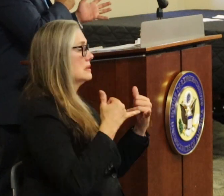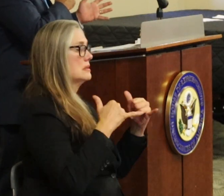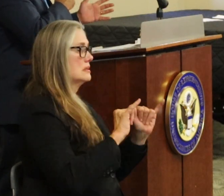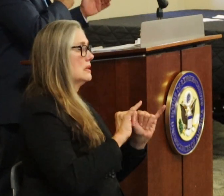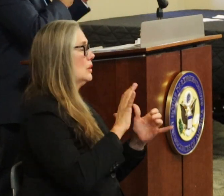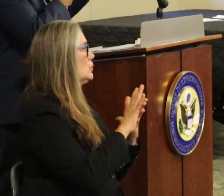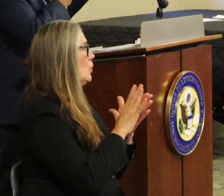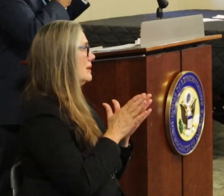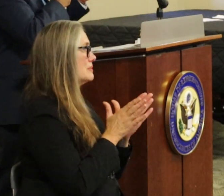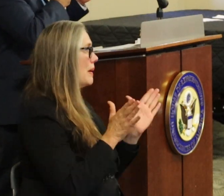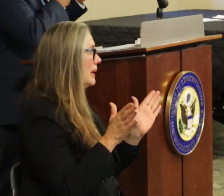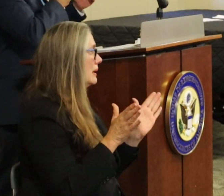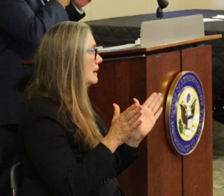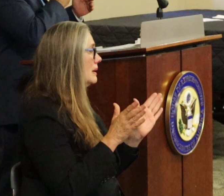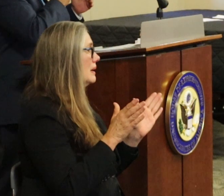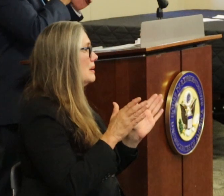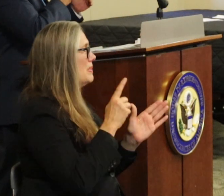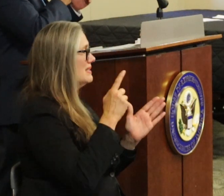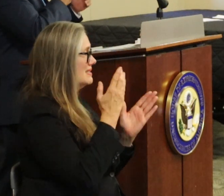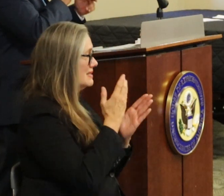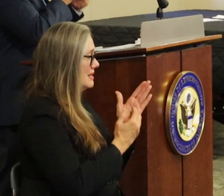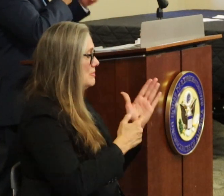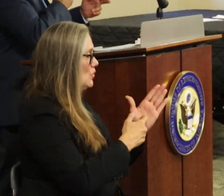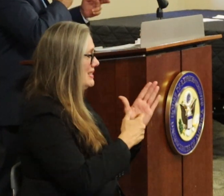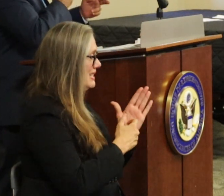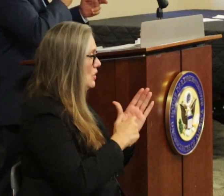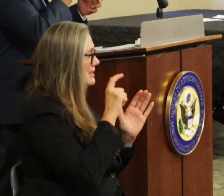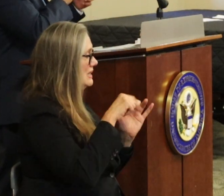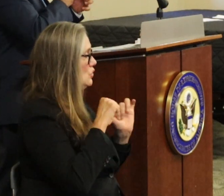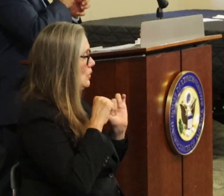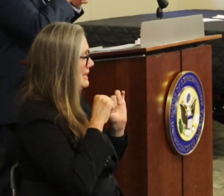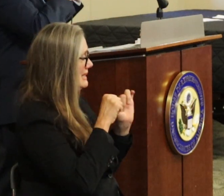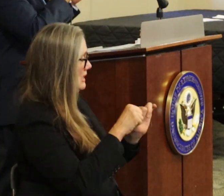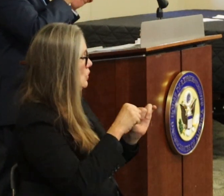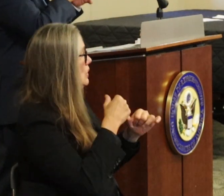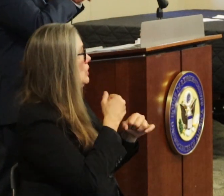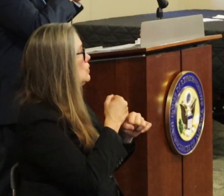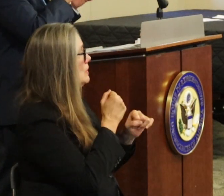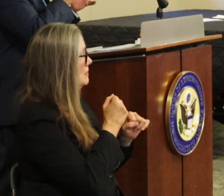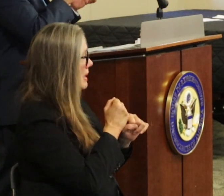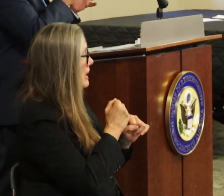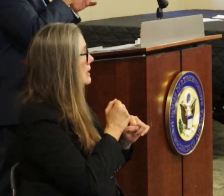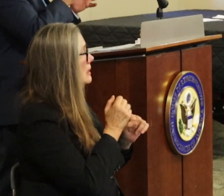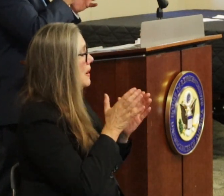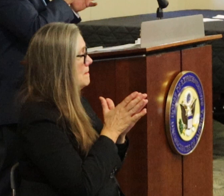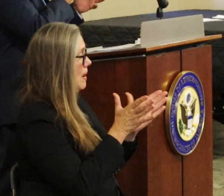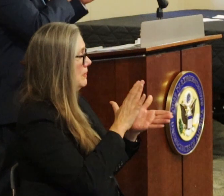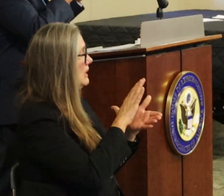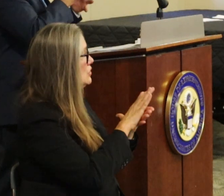public school, but you have to meet certain criteria by which you continue to make it an open and public